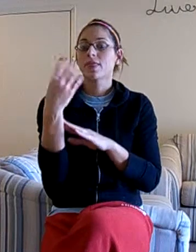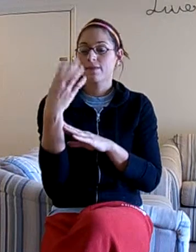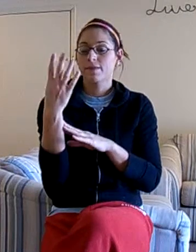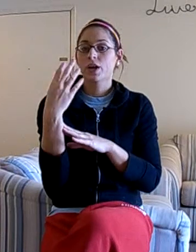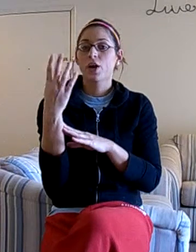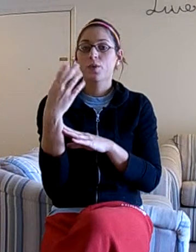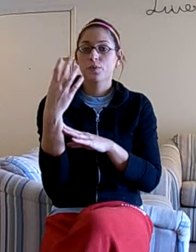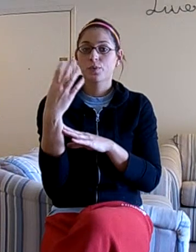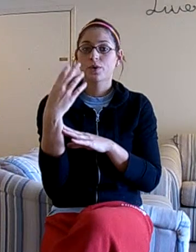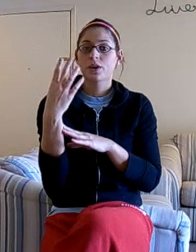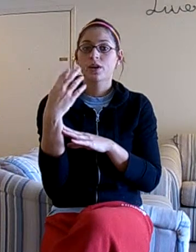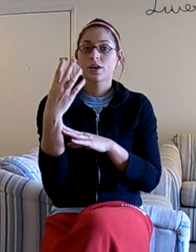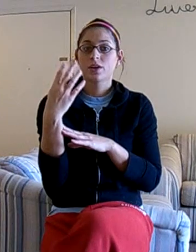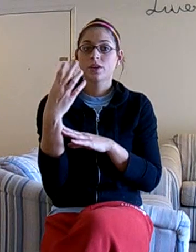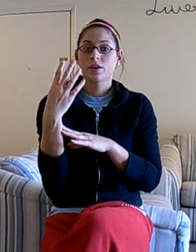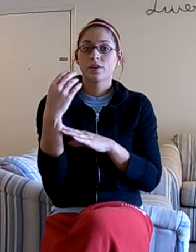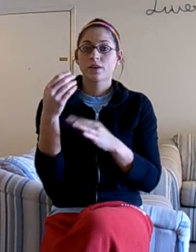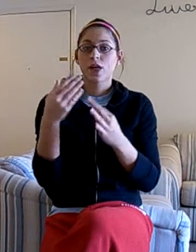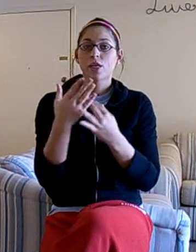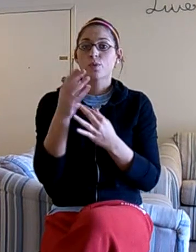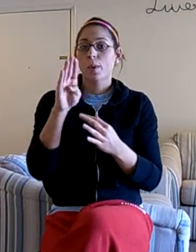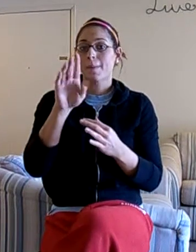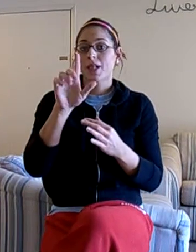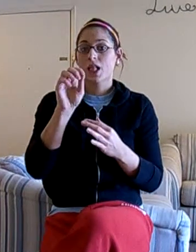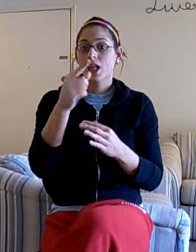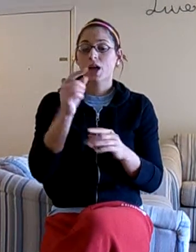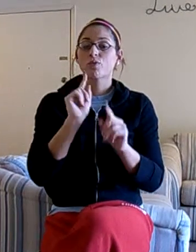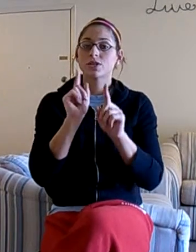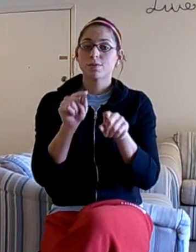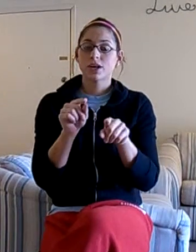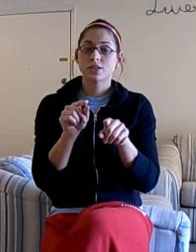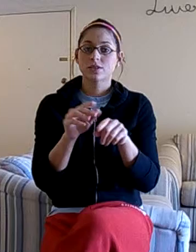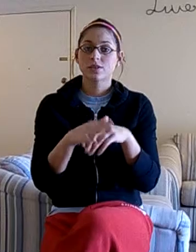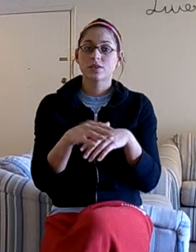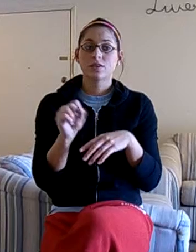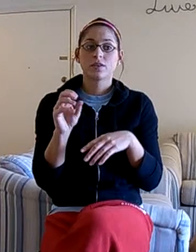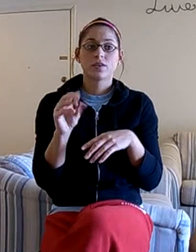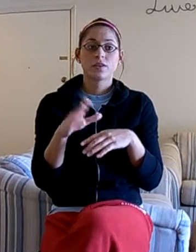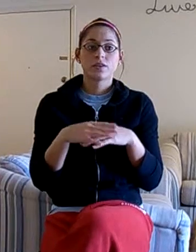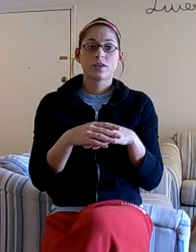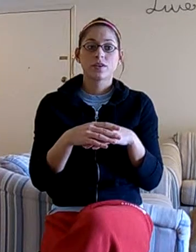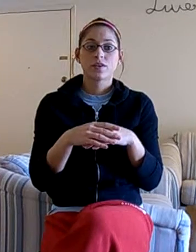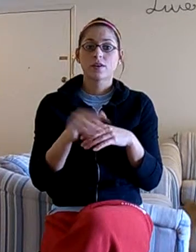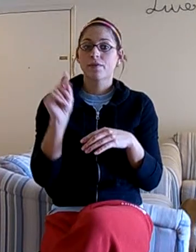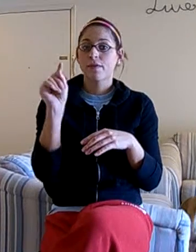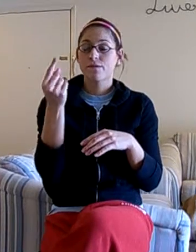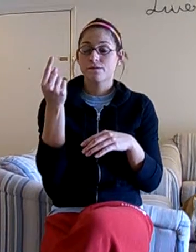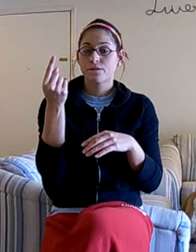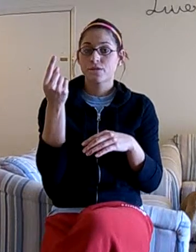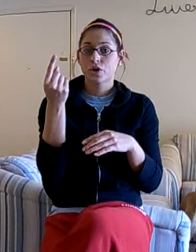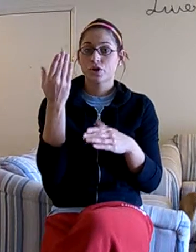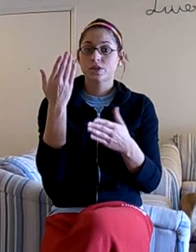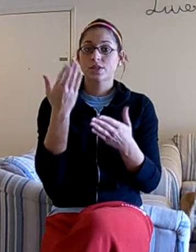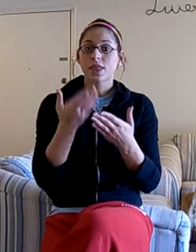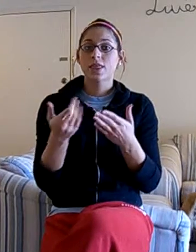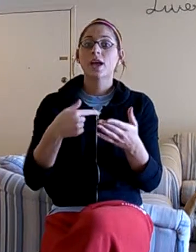video and through a blog response. So the first thing that I want you guys to know about is